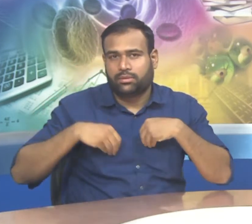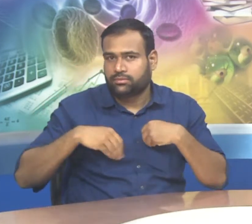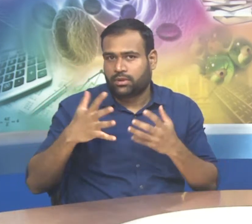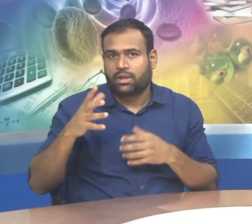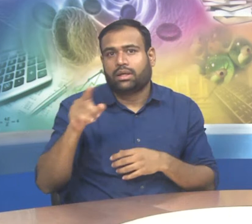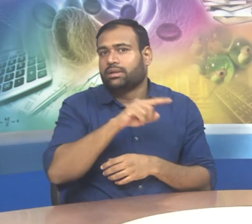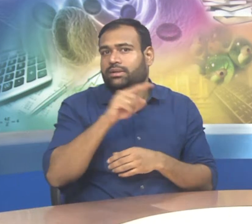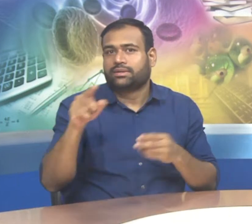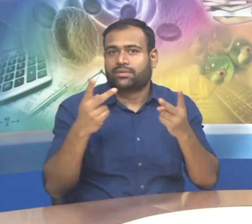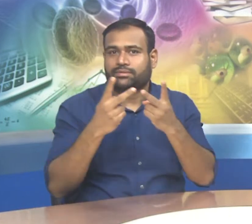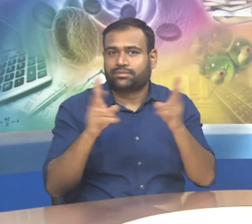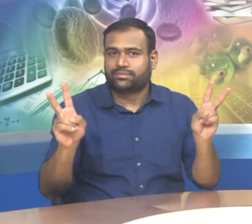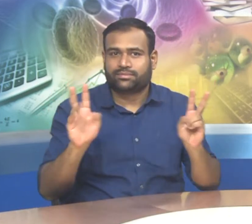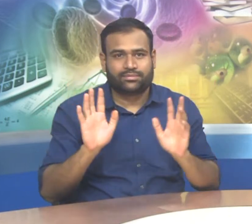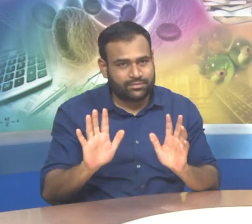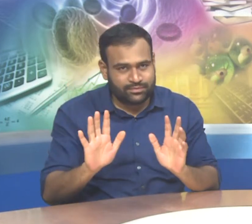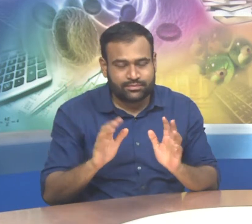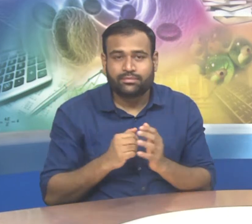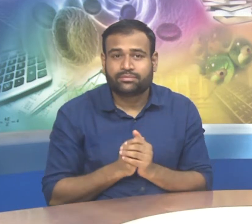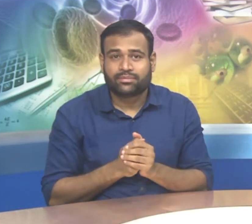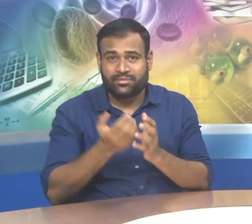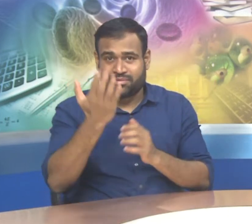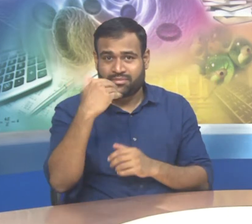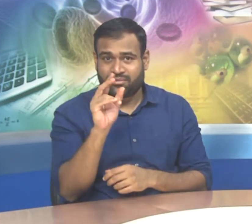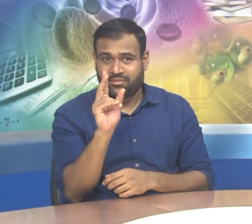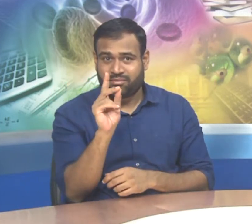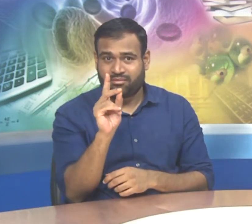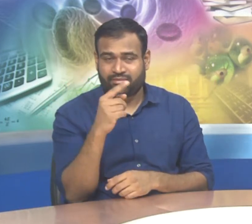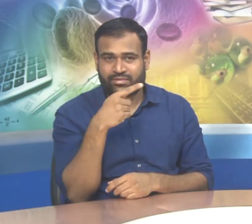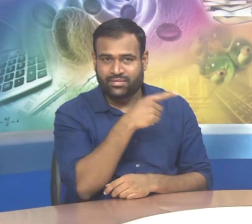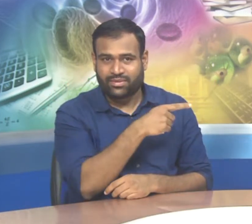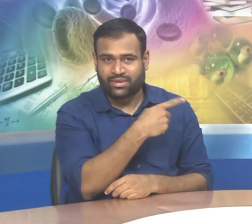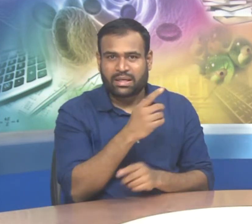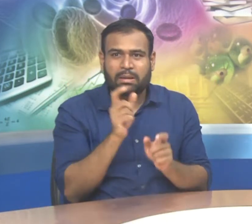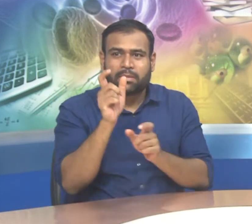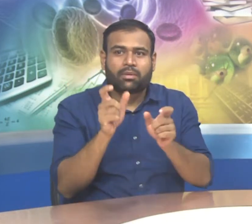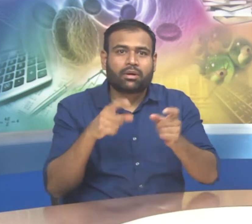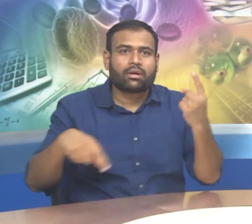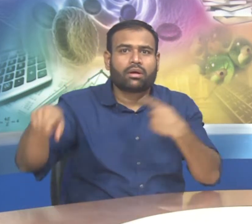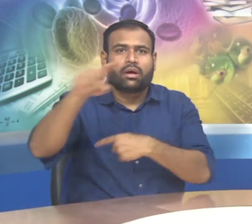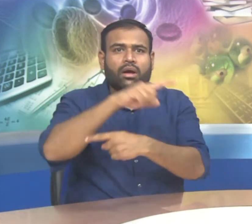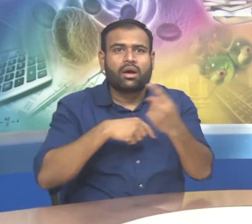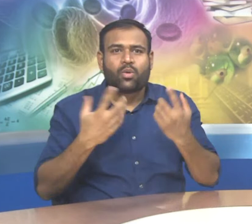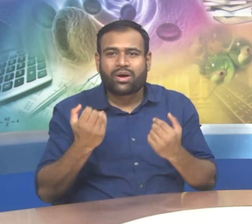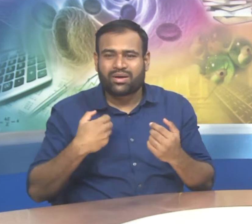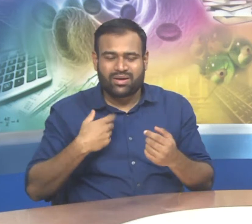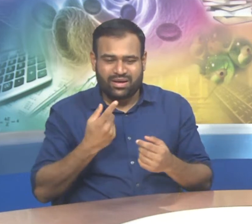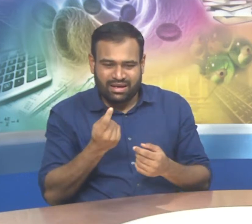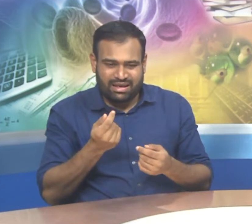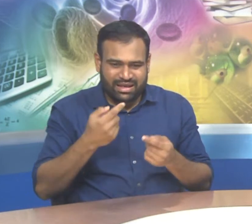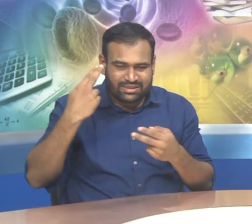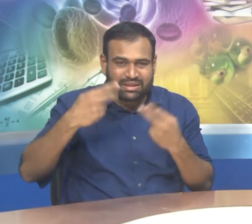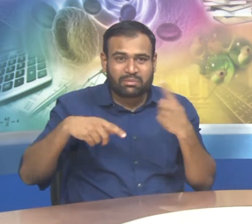but that cannot be considered equal in case of money lender. And if we talk